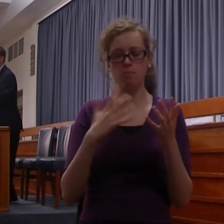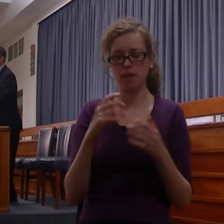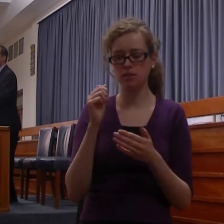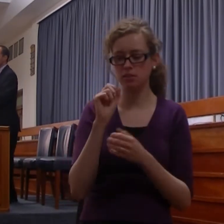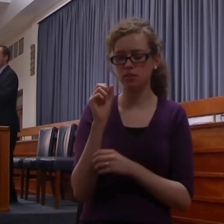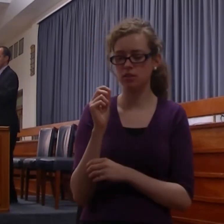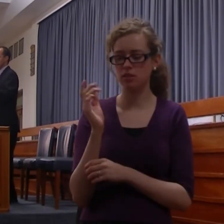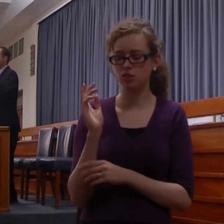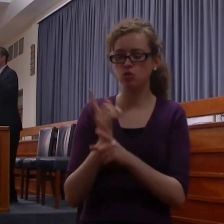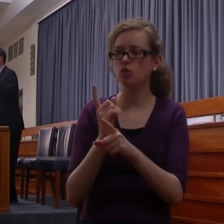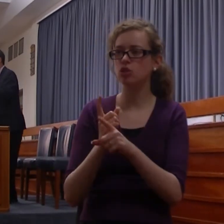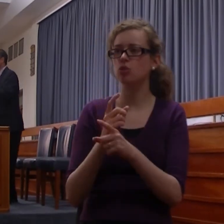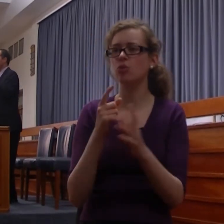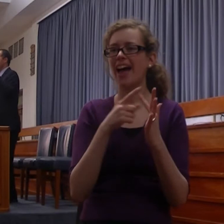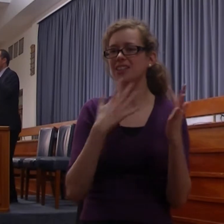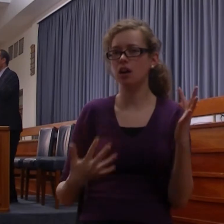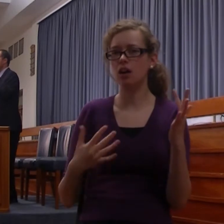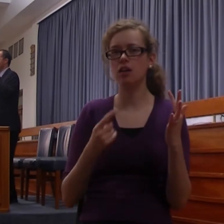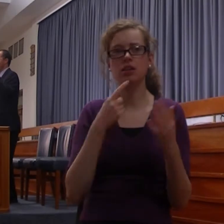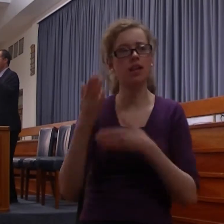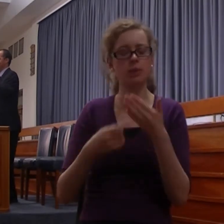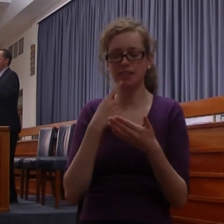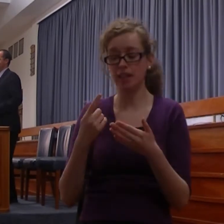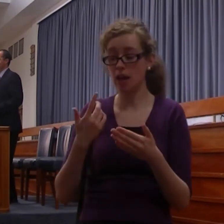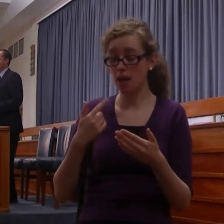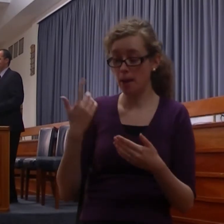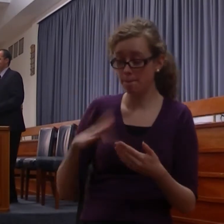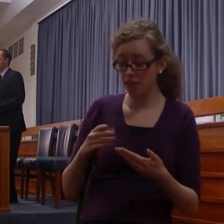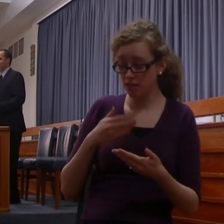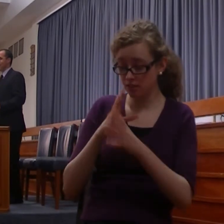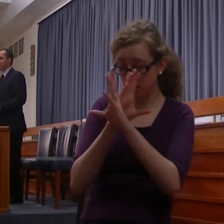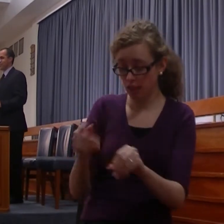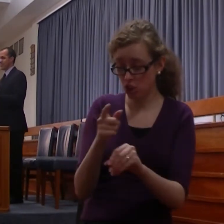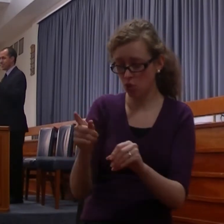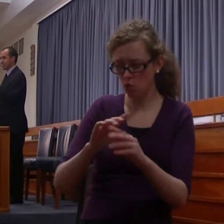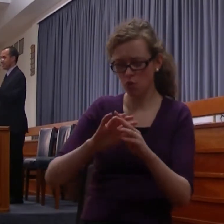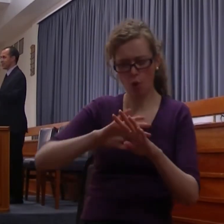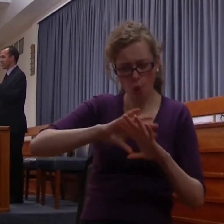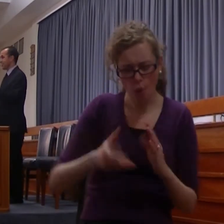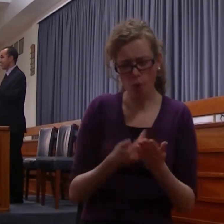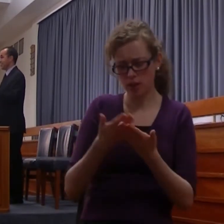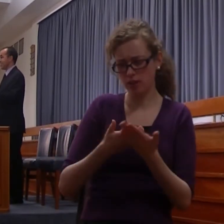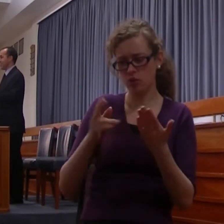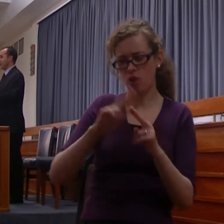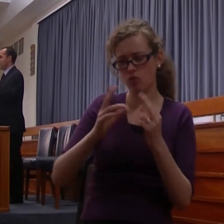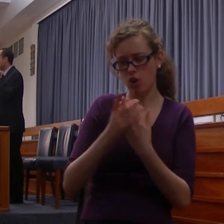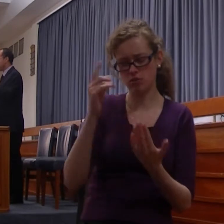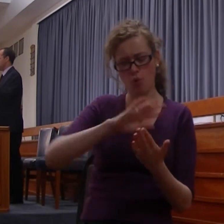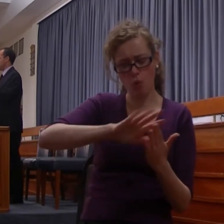in Acts 20, Paul said to the elders, "I have declared unto you the